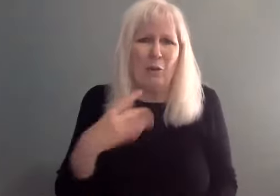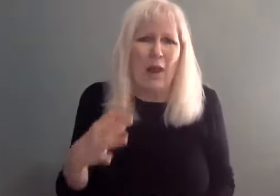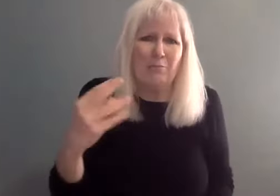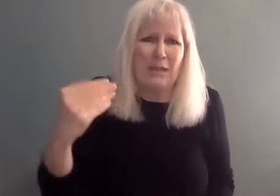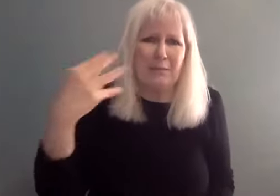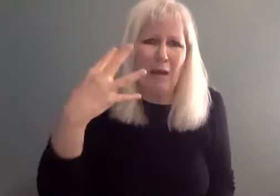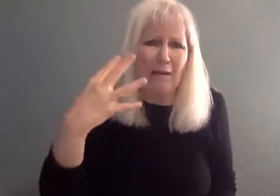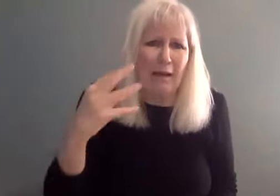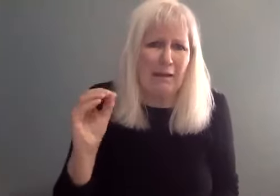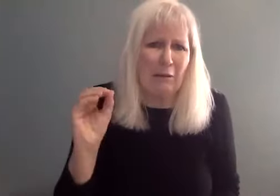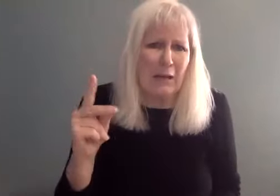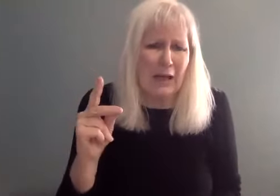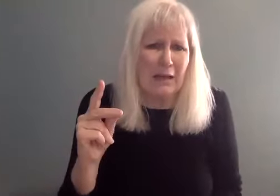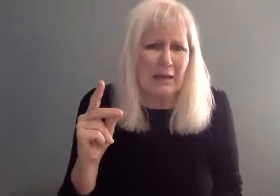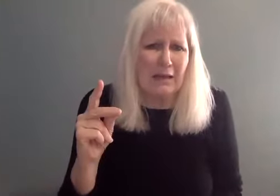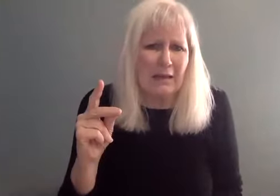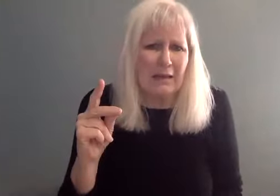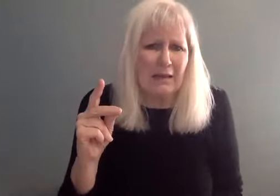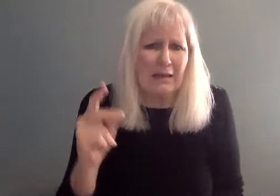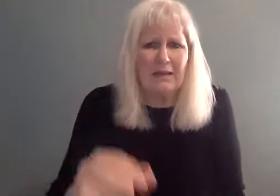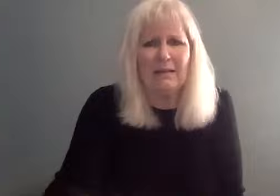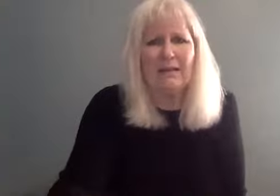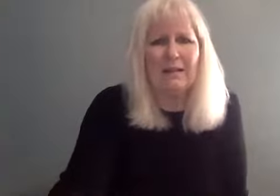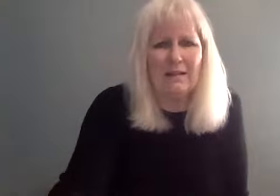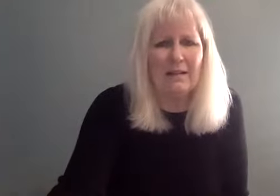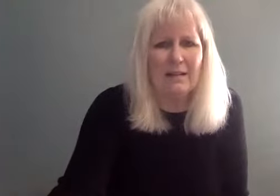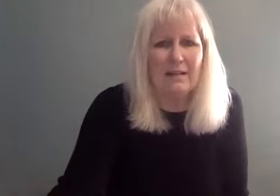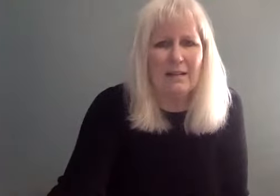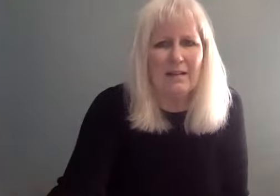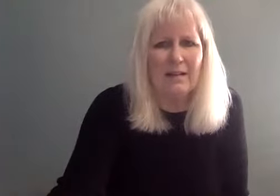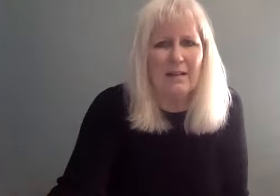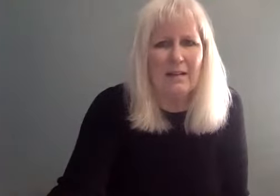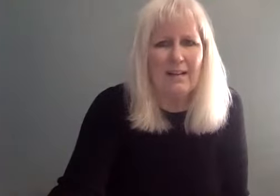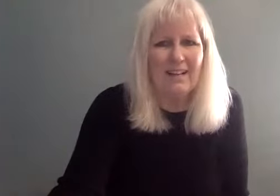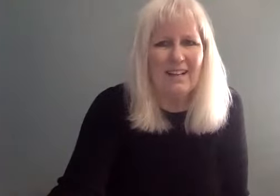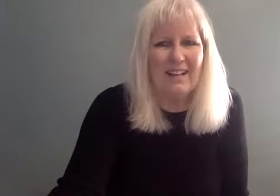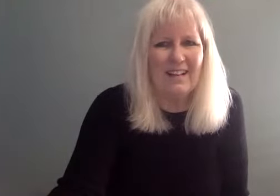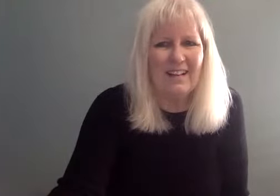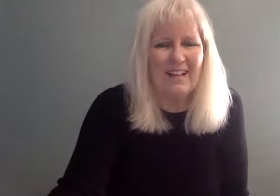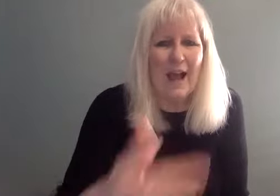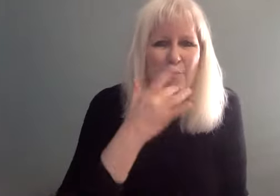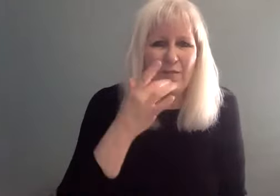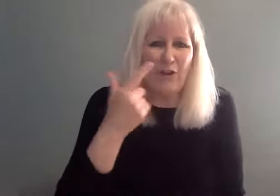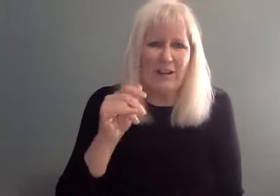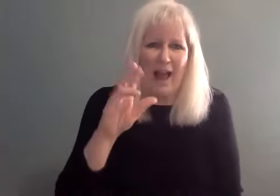Okay, there we go. Gallery. I like to look at you guys. So there we